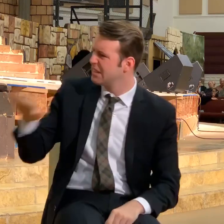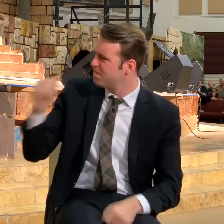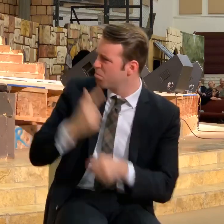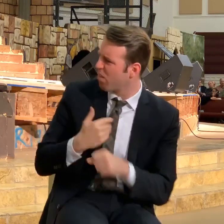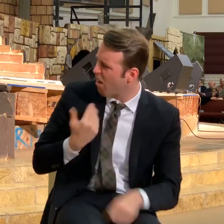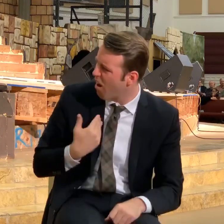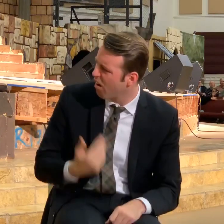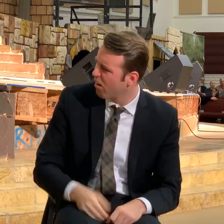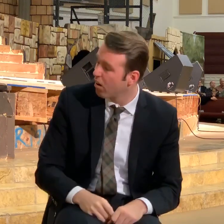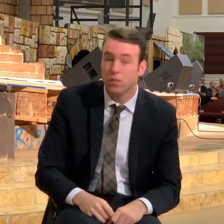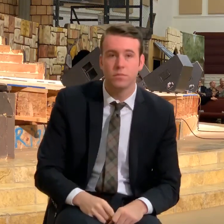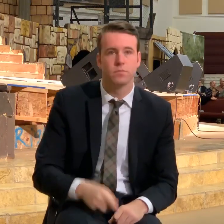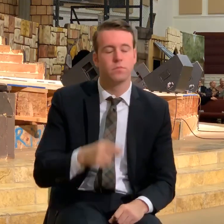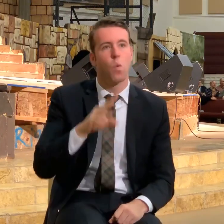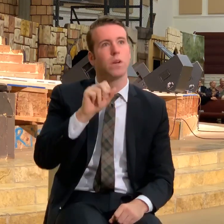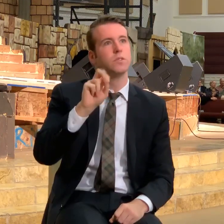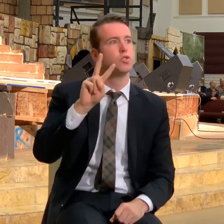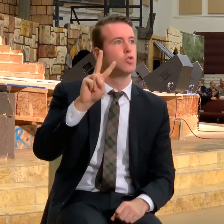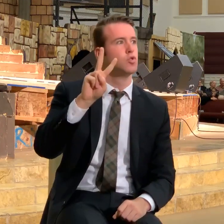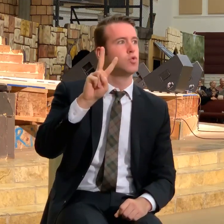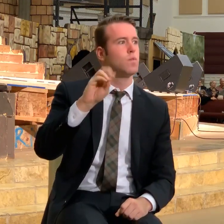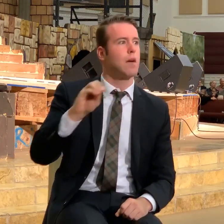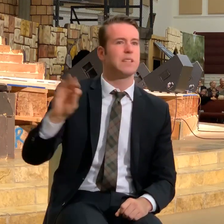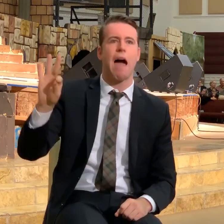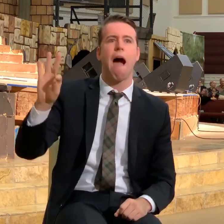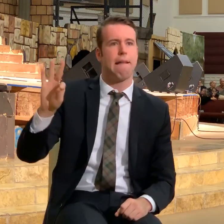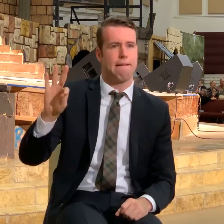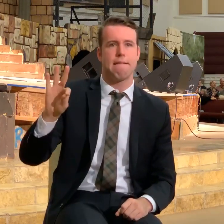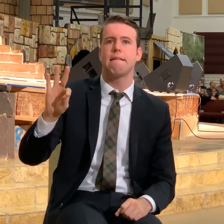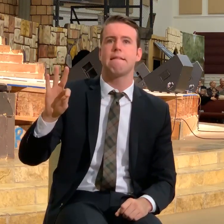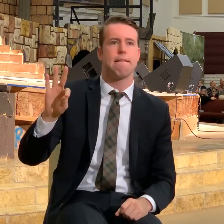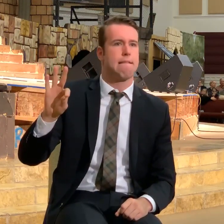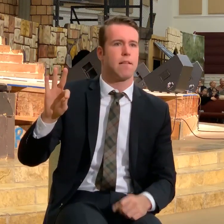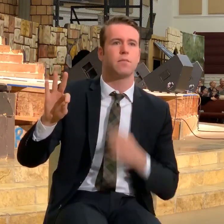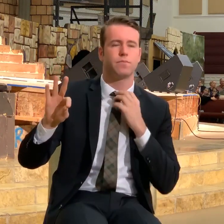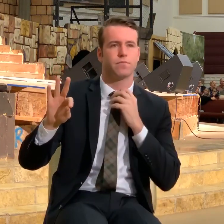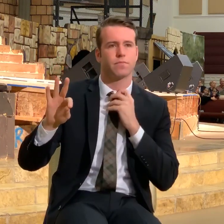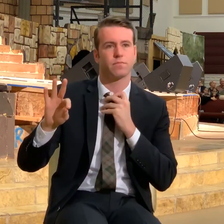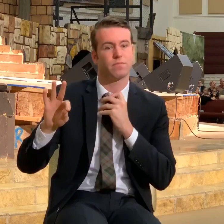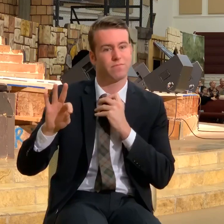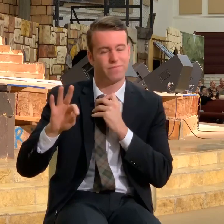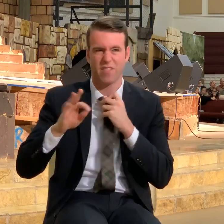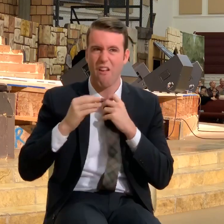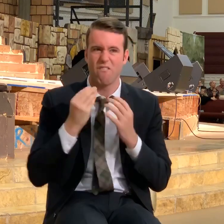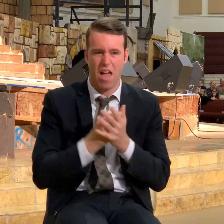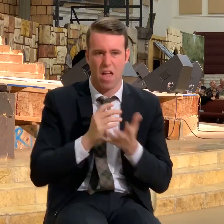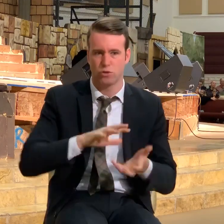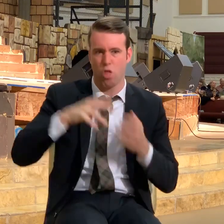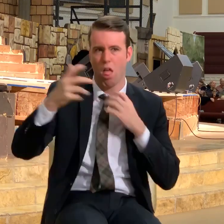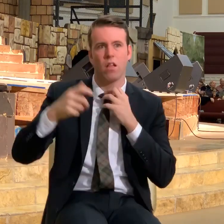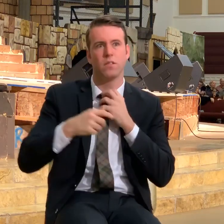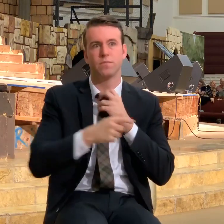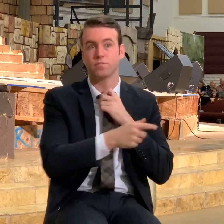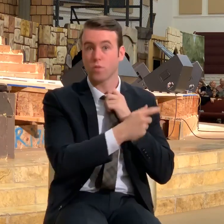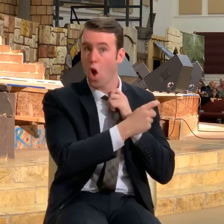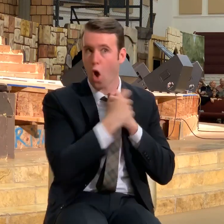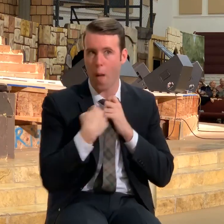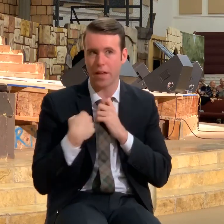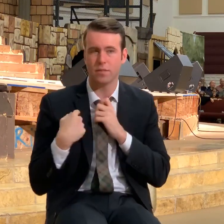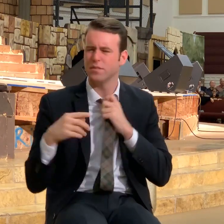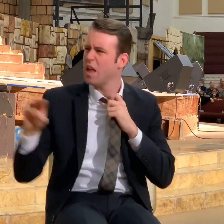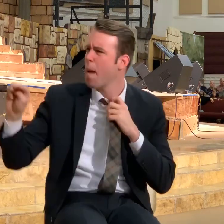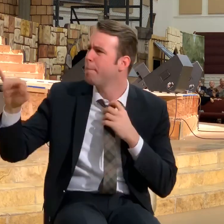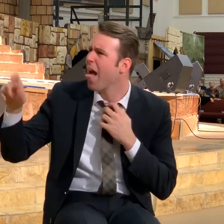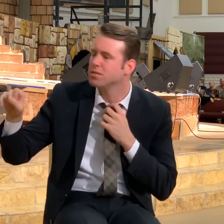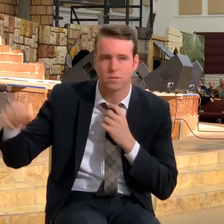Young, this was like 2009, right in the heat of all the financial stuff. They said, Myles, they didn't call my Brother Young. They